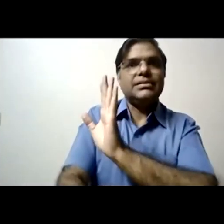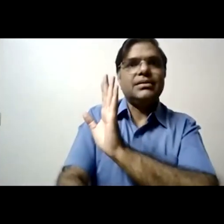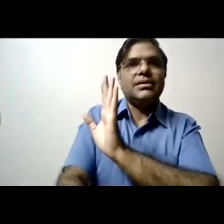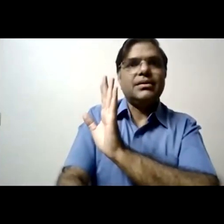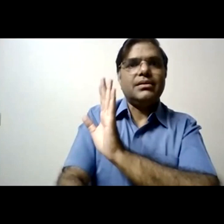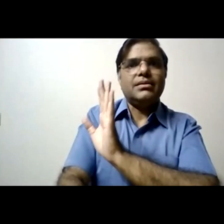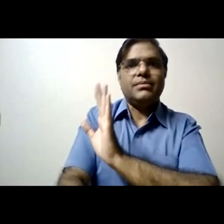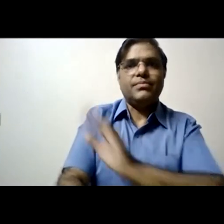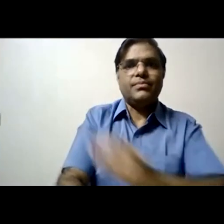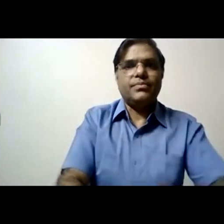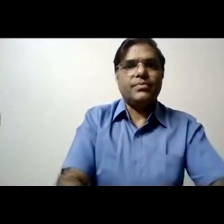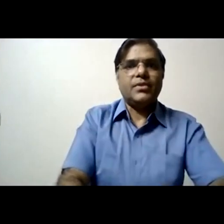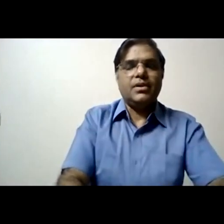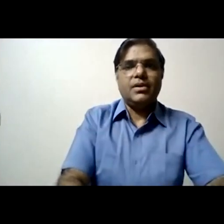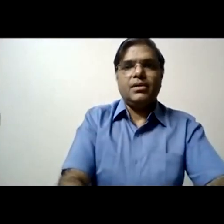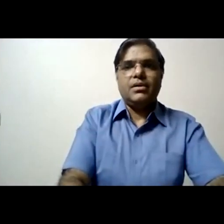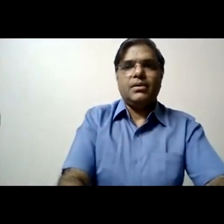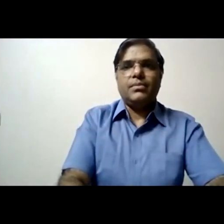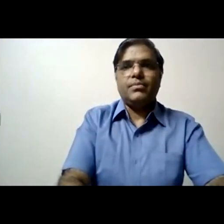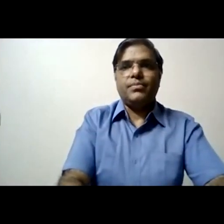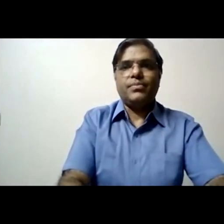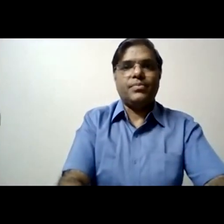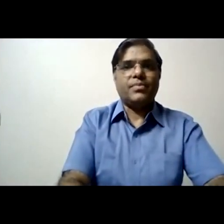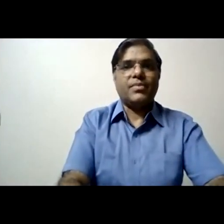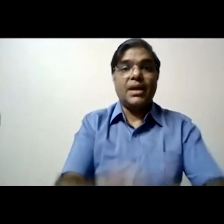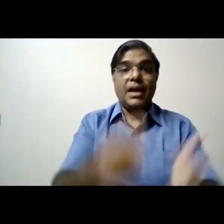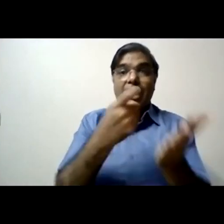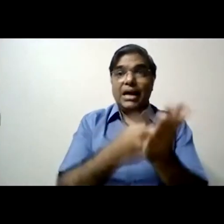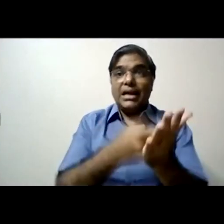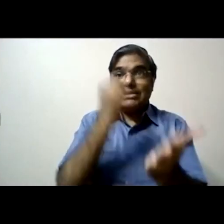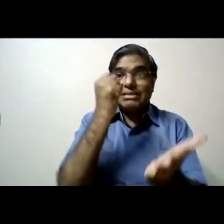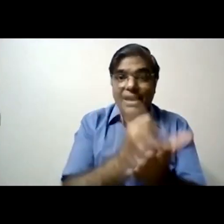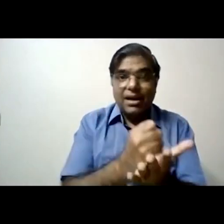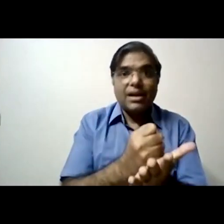When you will click on it, yellow tab,